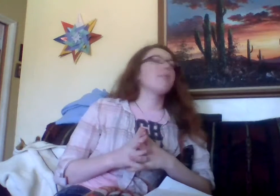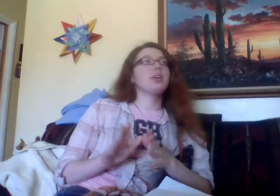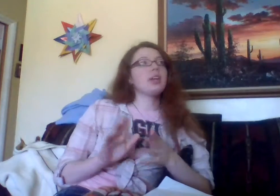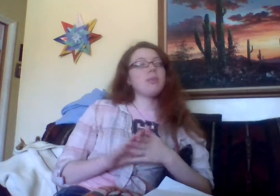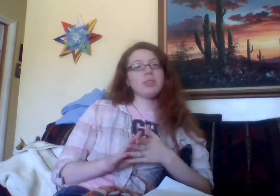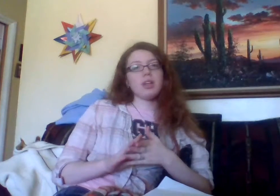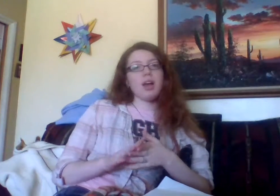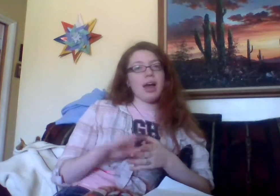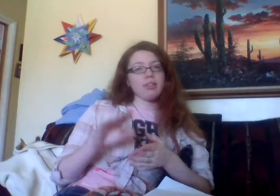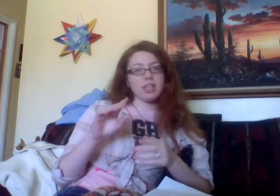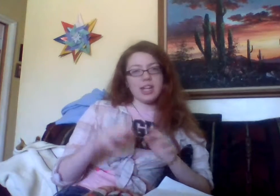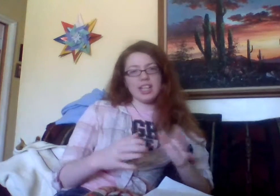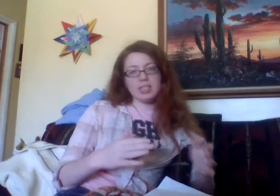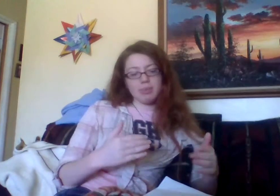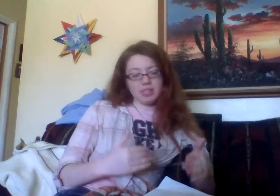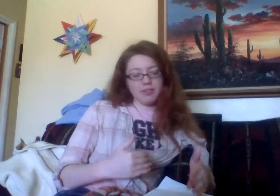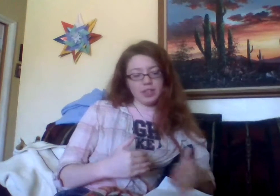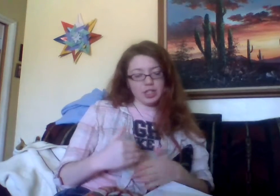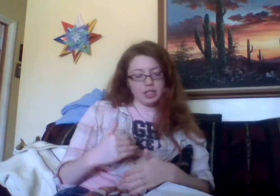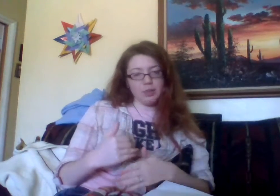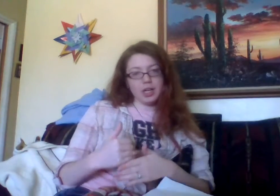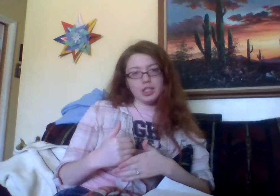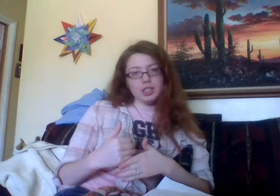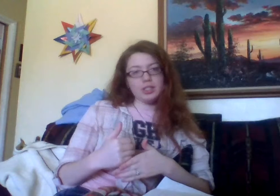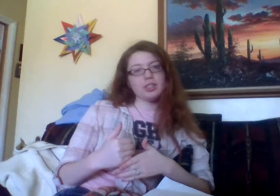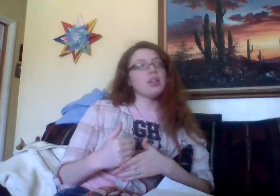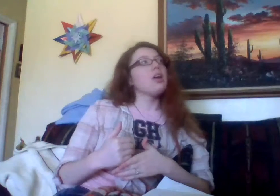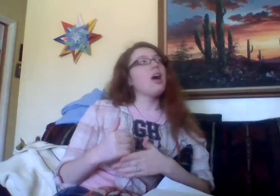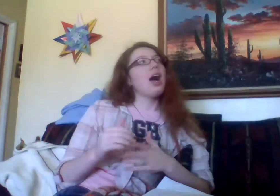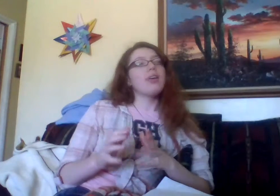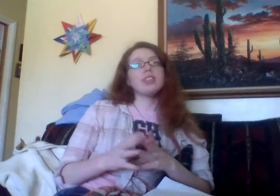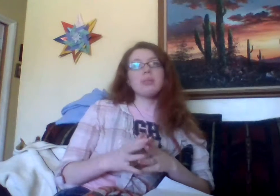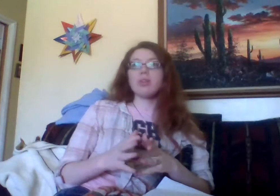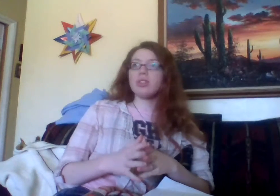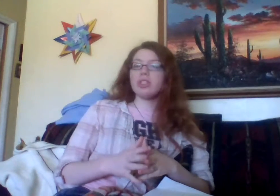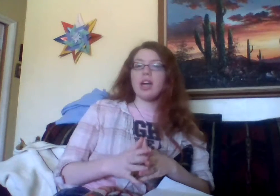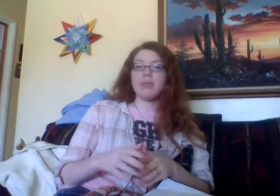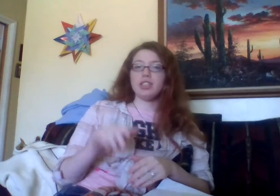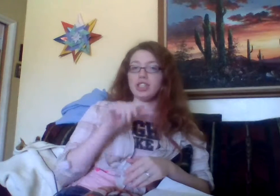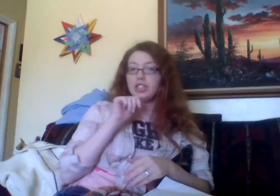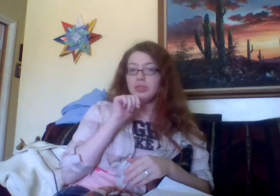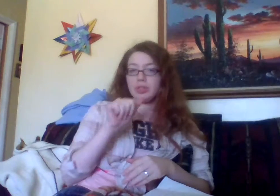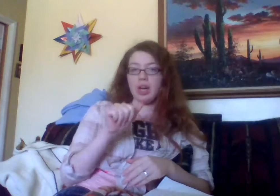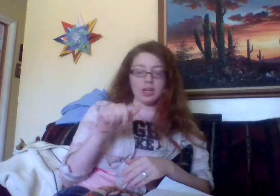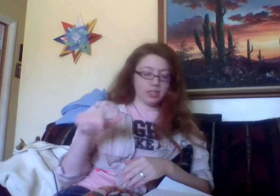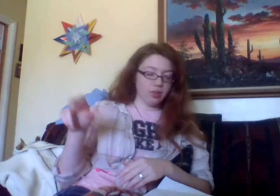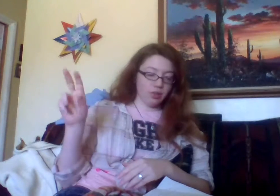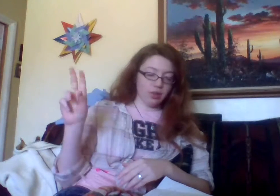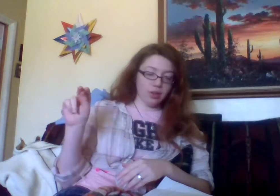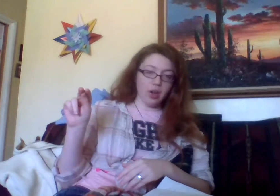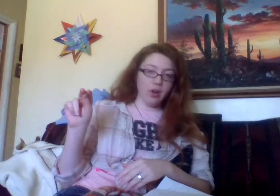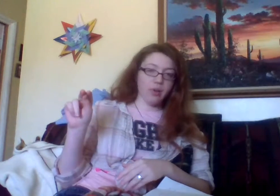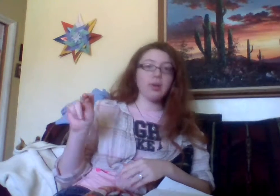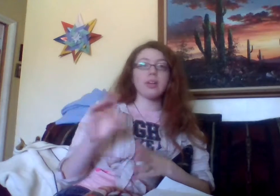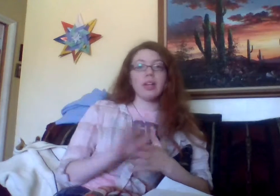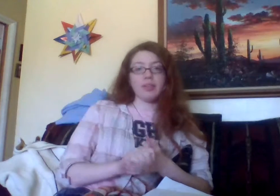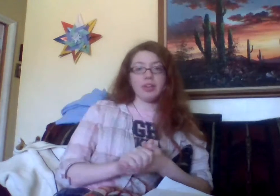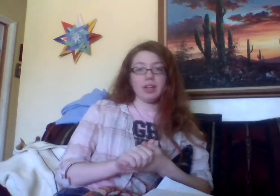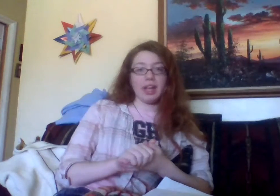When it comes outside of these specific situations, I would say most of the time just use not or no if you're